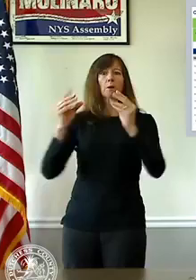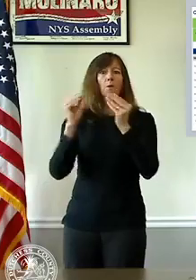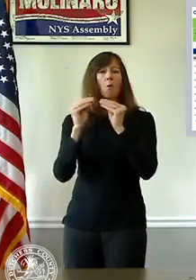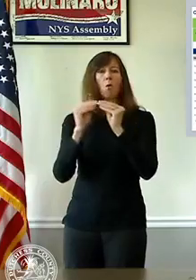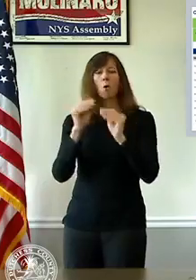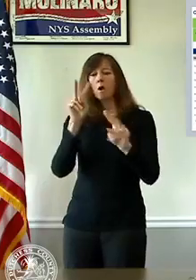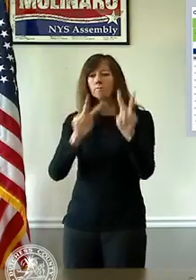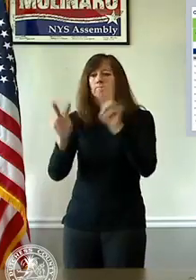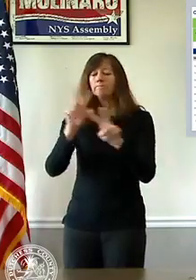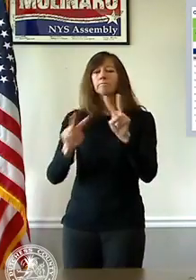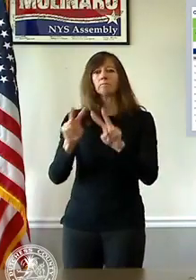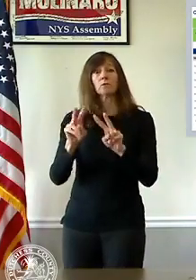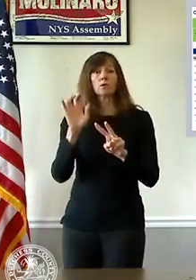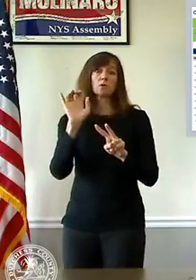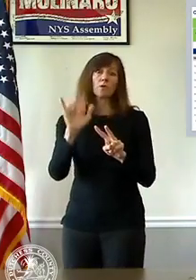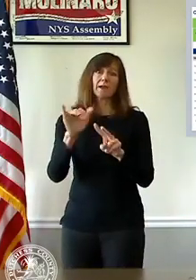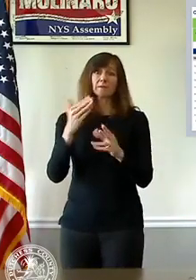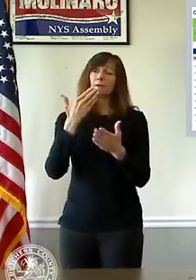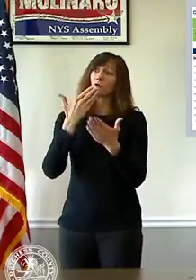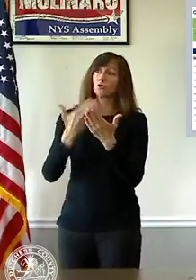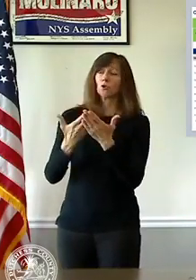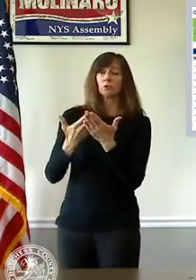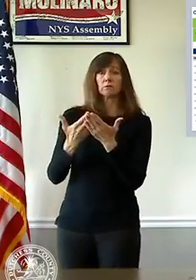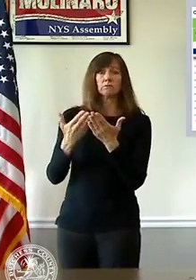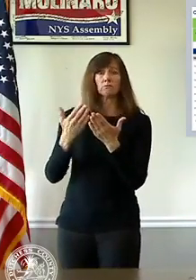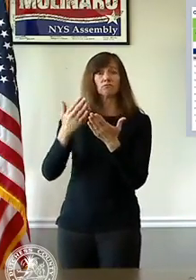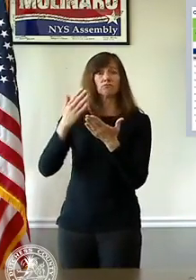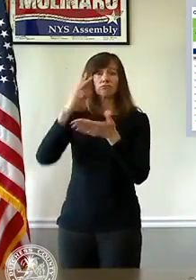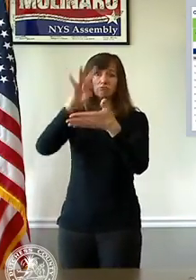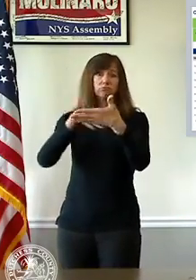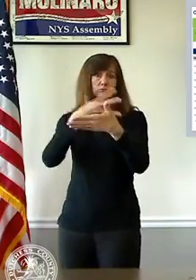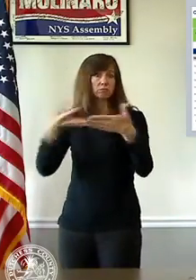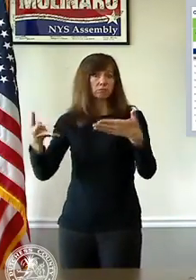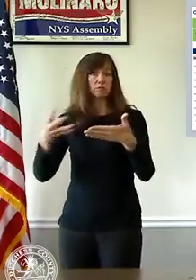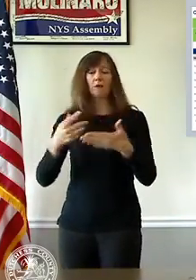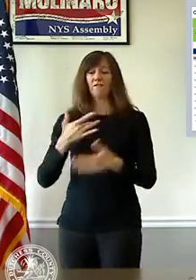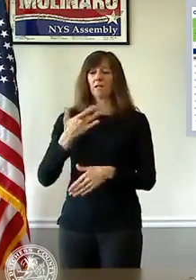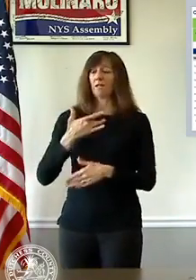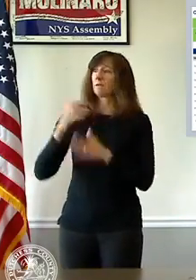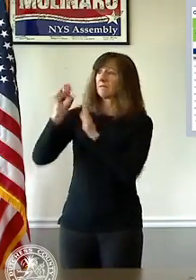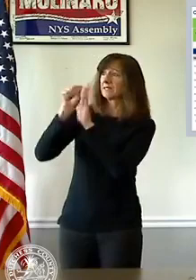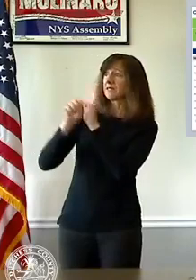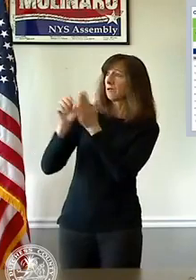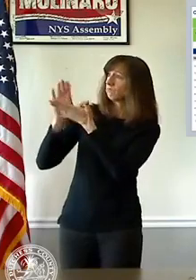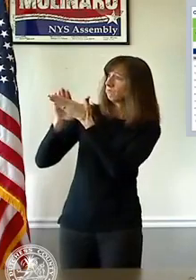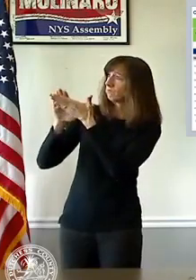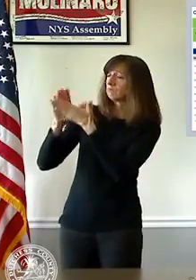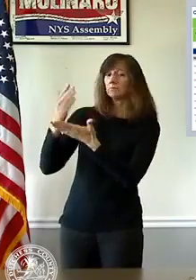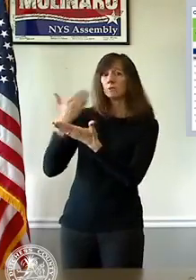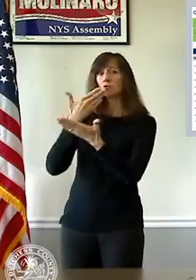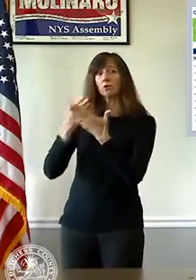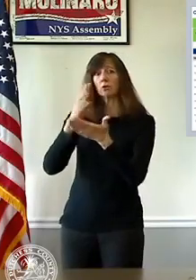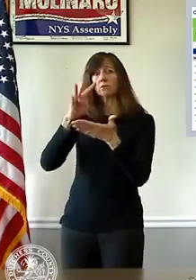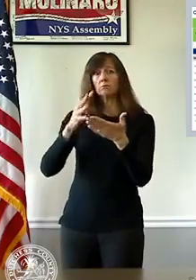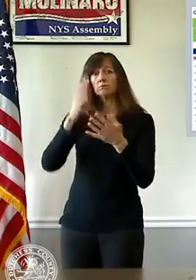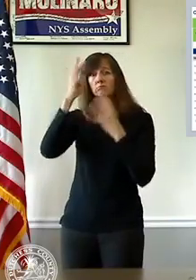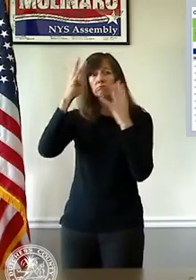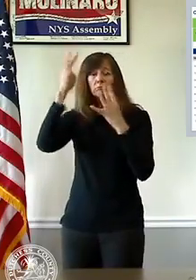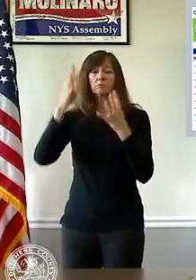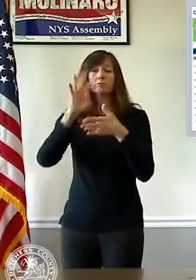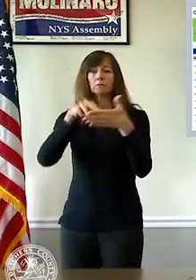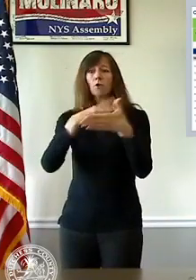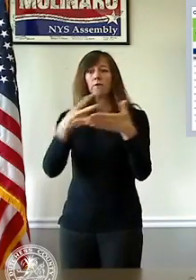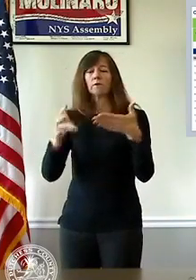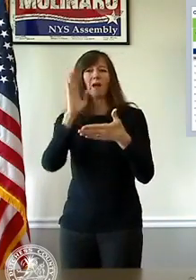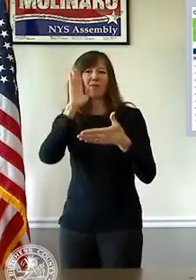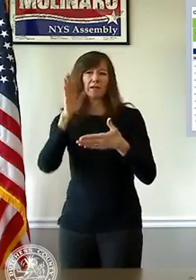is actually very useful. I'll give the state credit and commend them for that. This is a useful document. It's some information that I think will be very